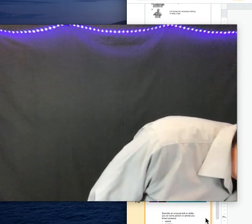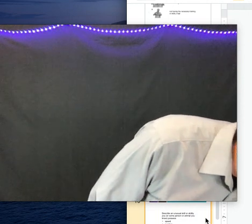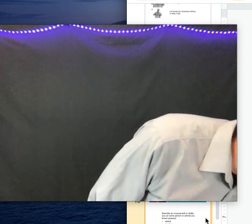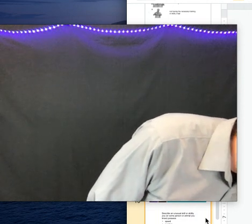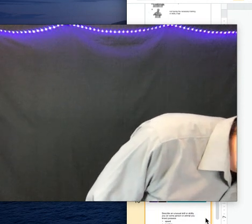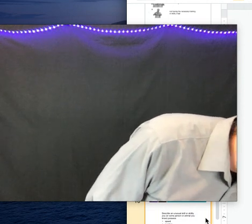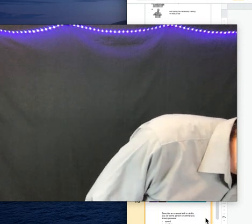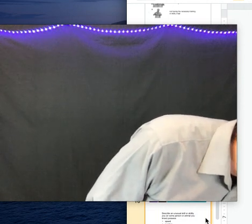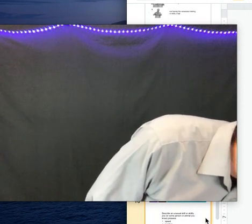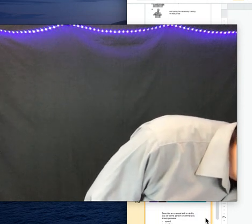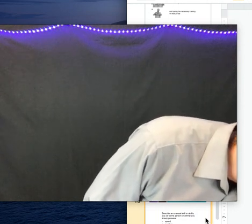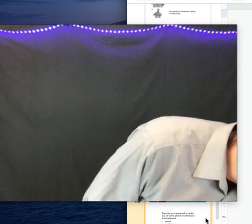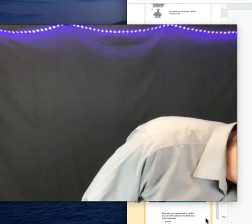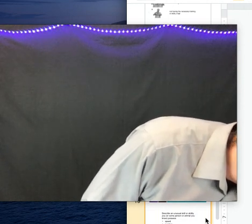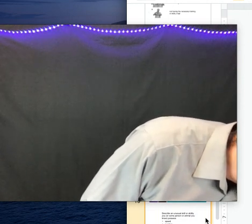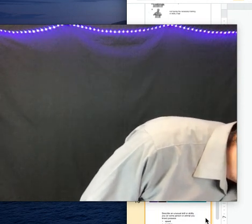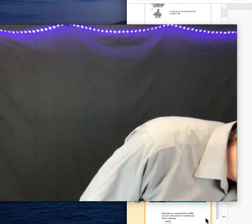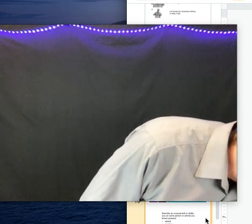So